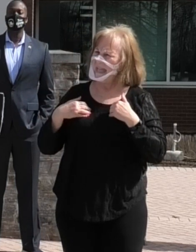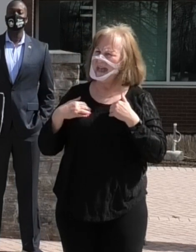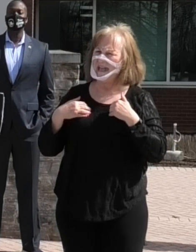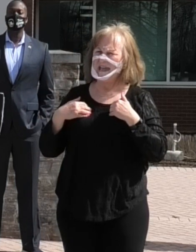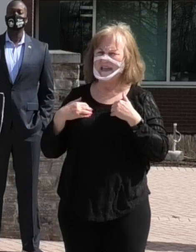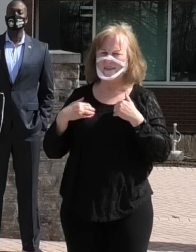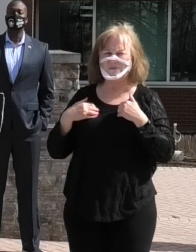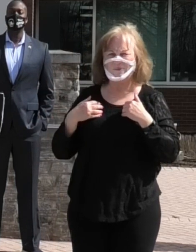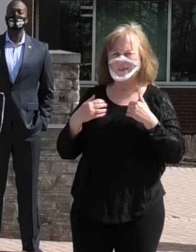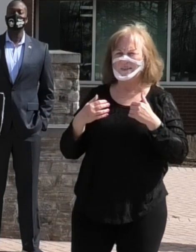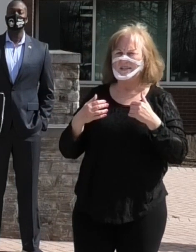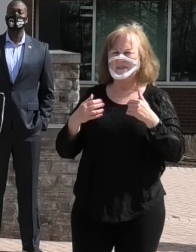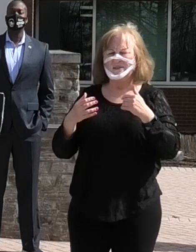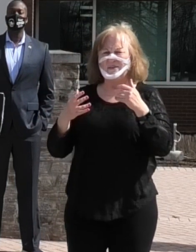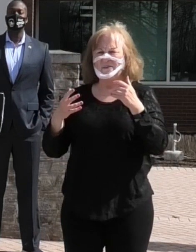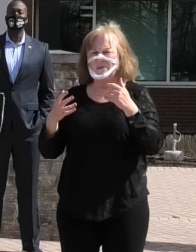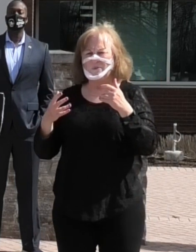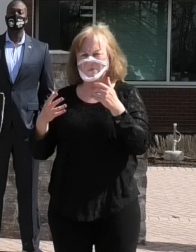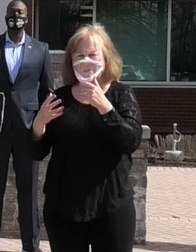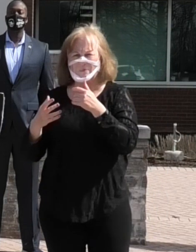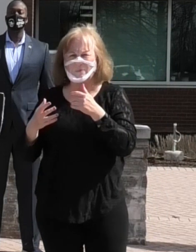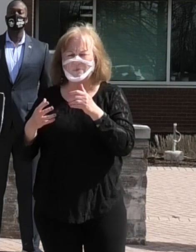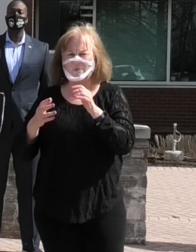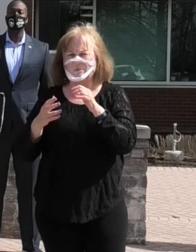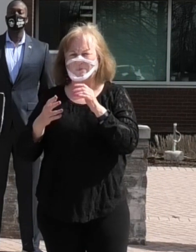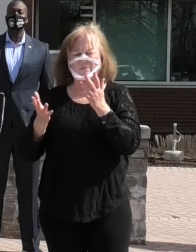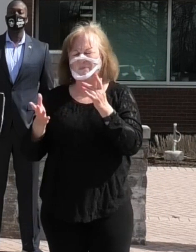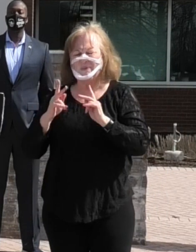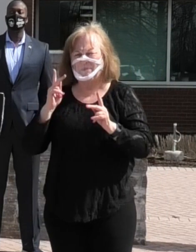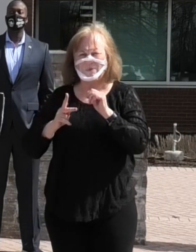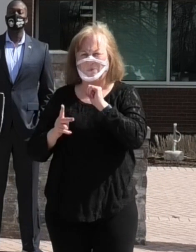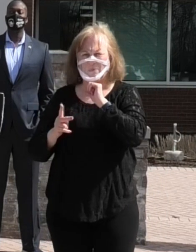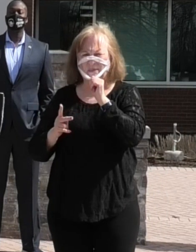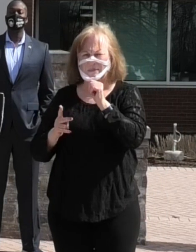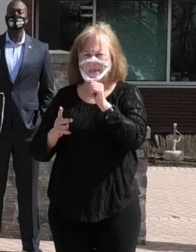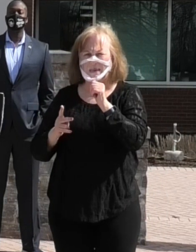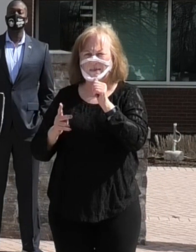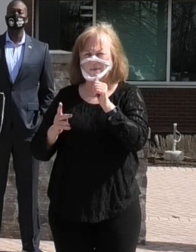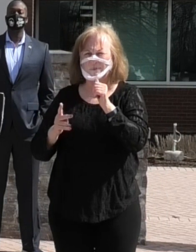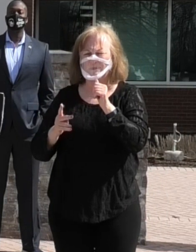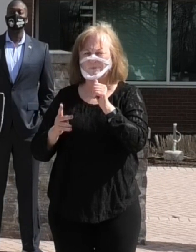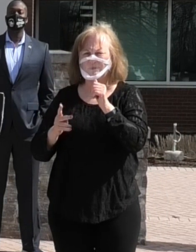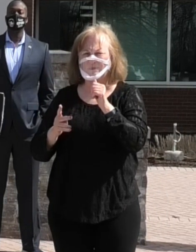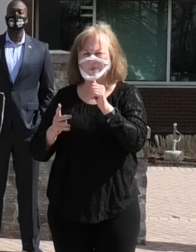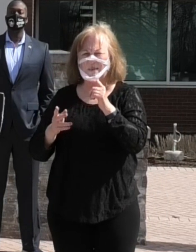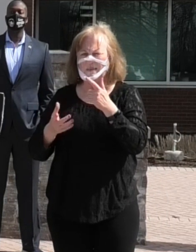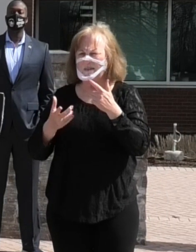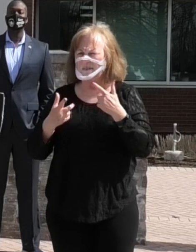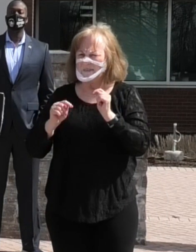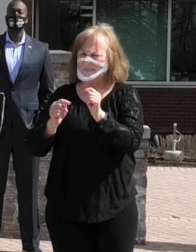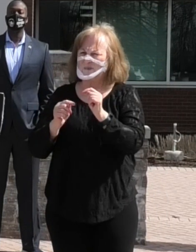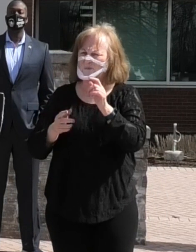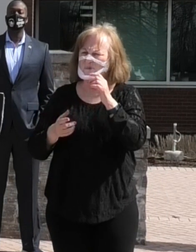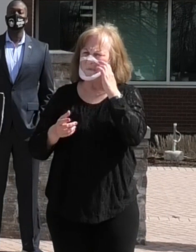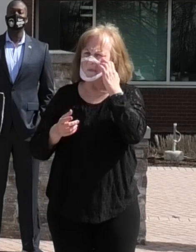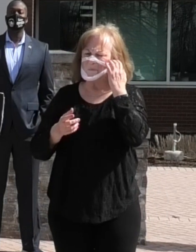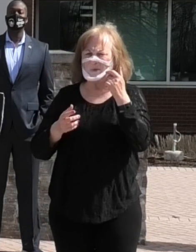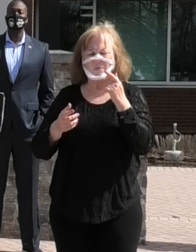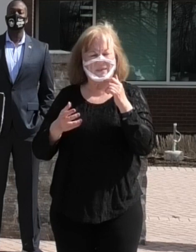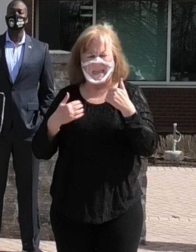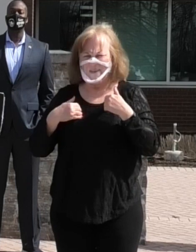triumph over profit. No longer will our county be degraded by contractual agreement